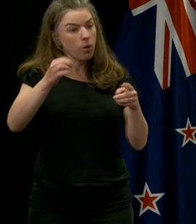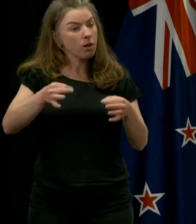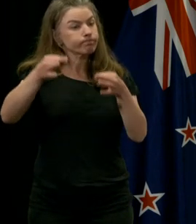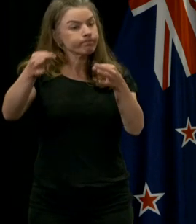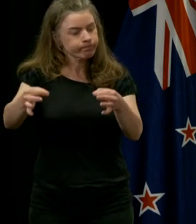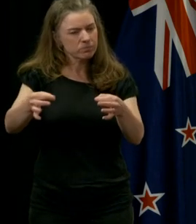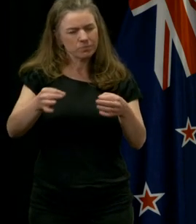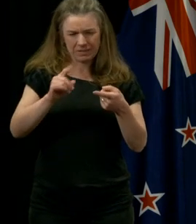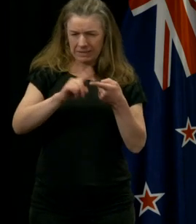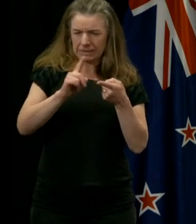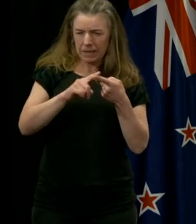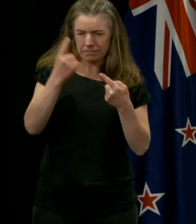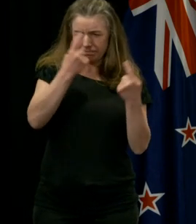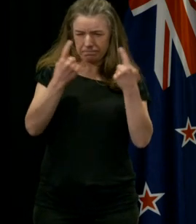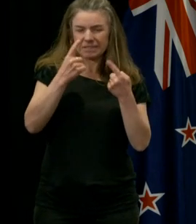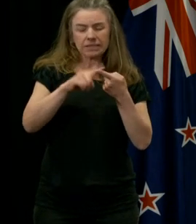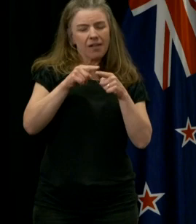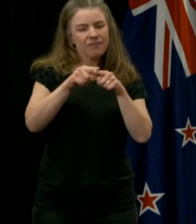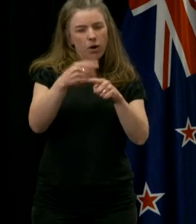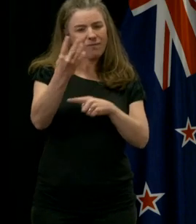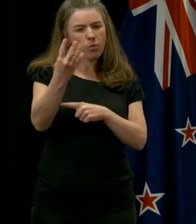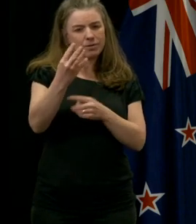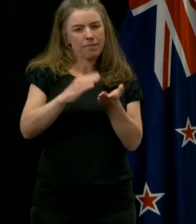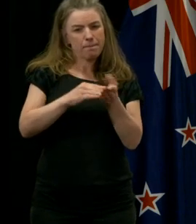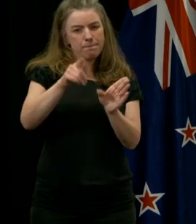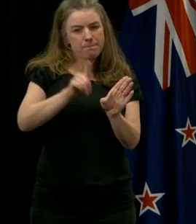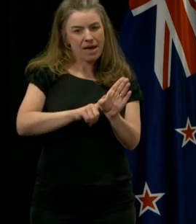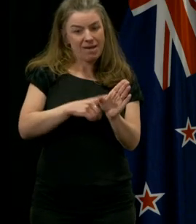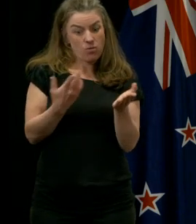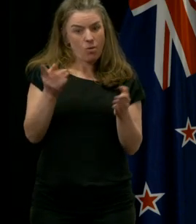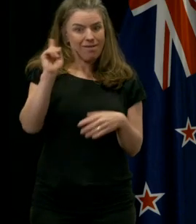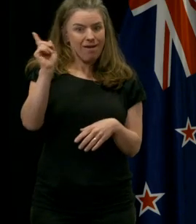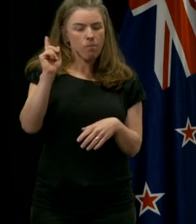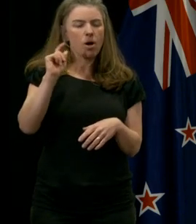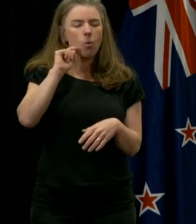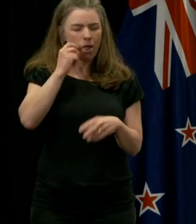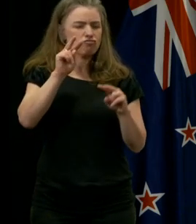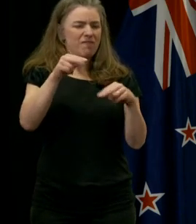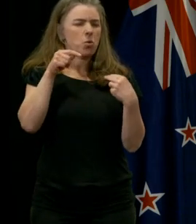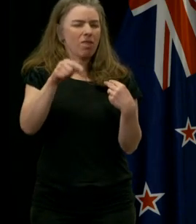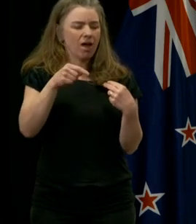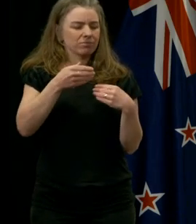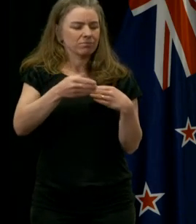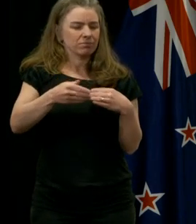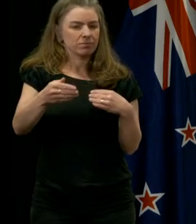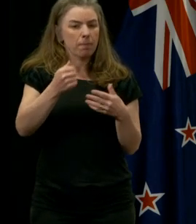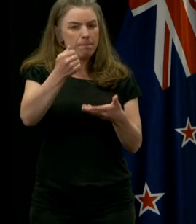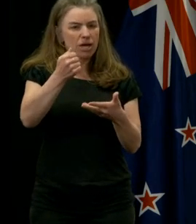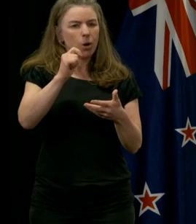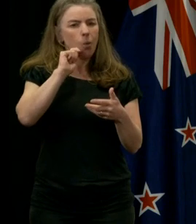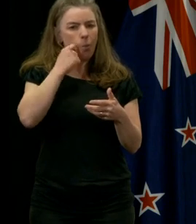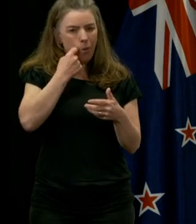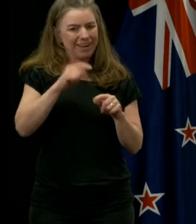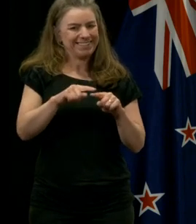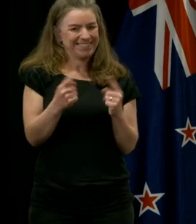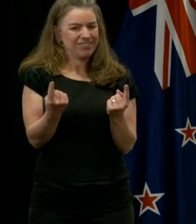that at the moment. We're sticking with the 14th of May for now, but obviously we'll continue to keep that under review. The budget's going to be a very different